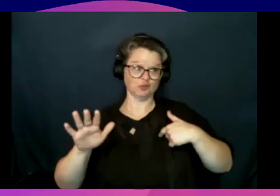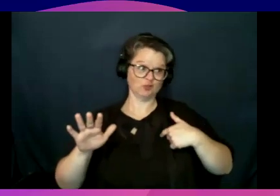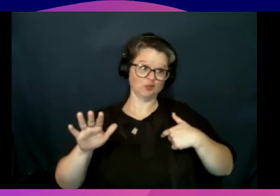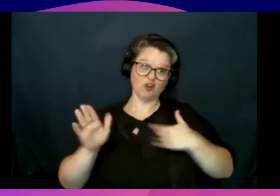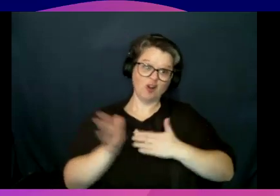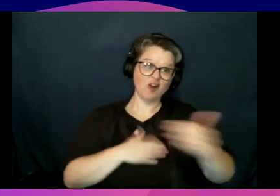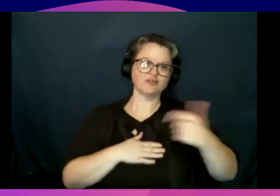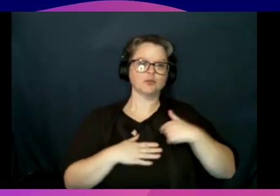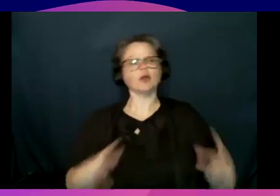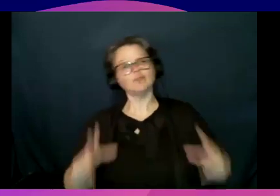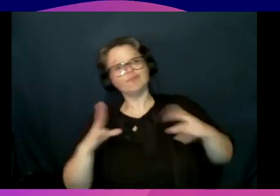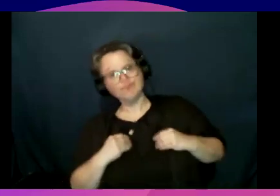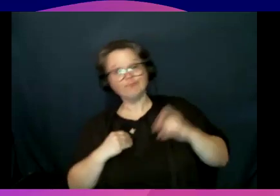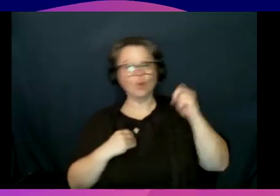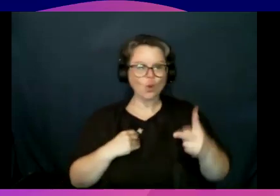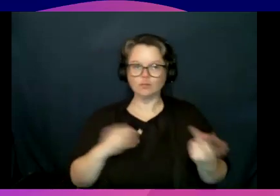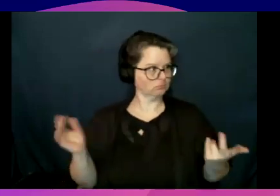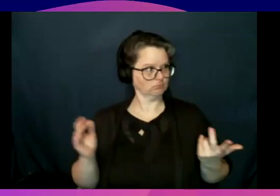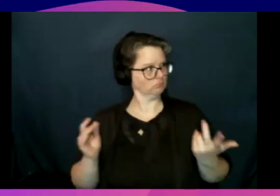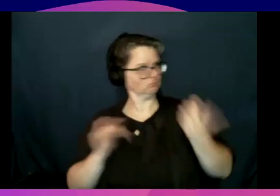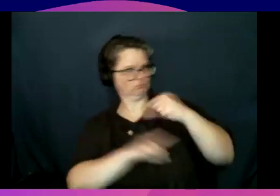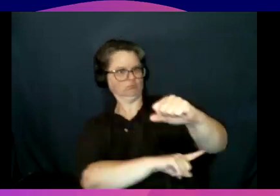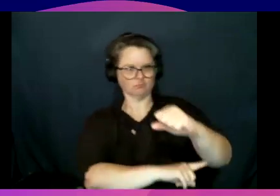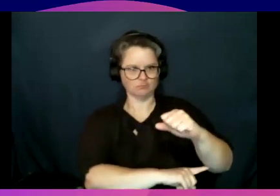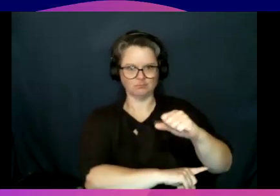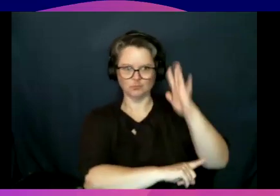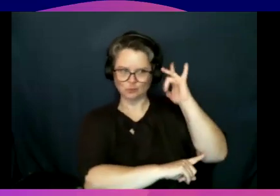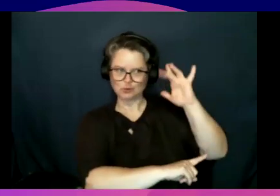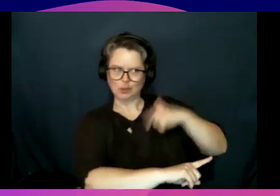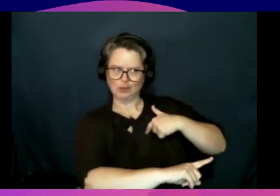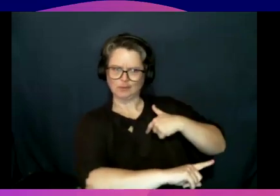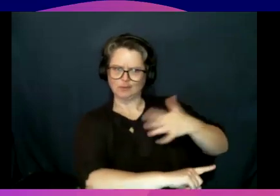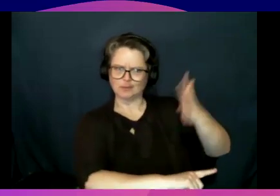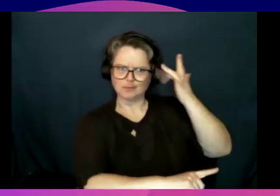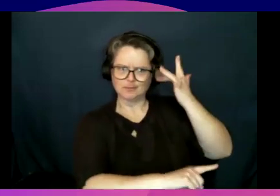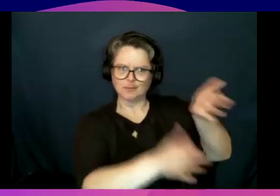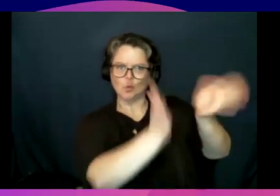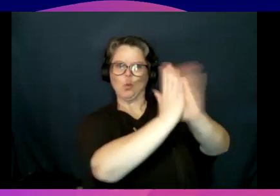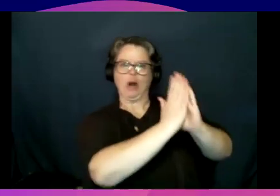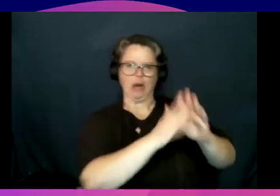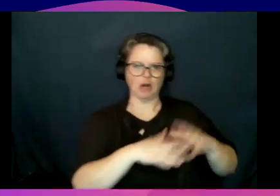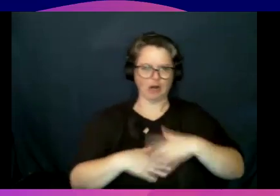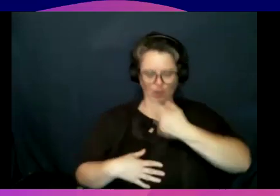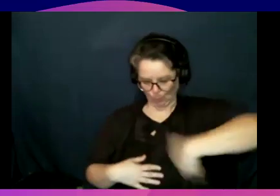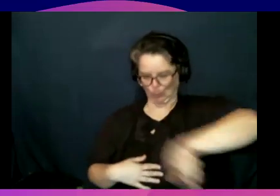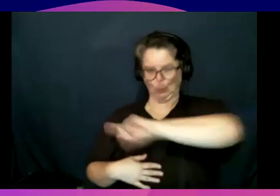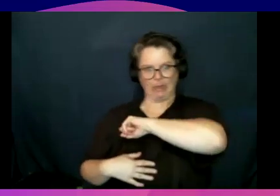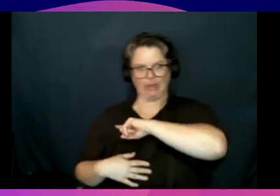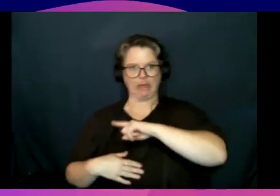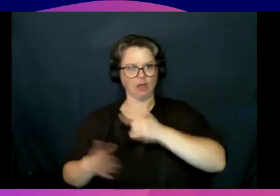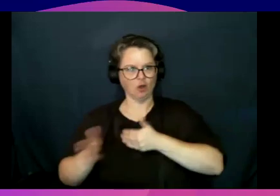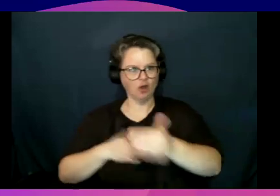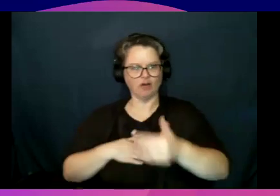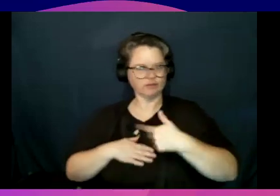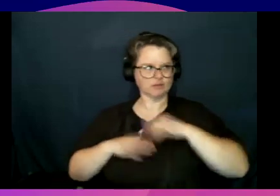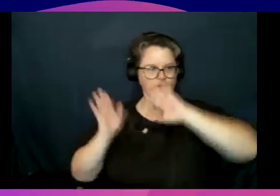we've sort of been taught to have about, we have to just sustain ourselves and this funding is available and we're going to go